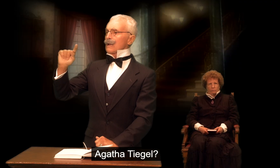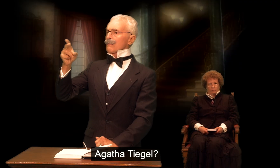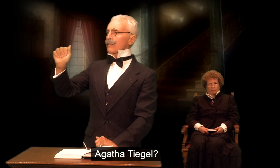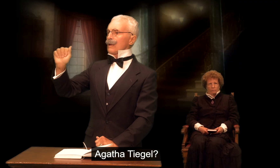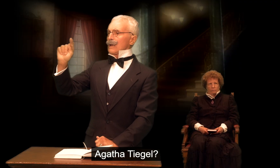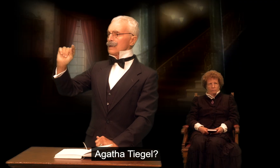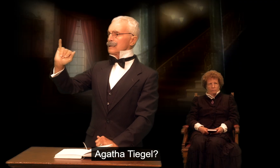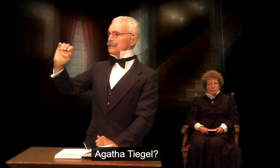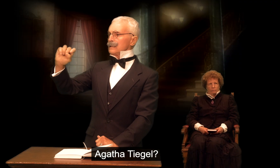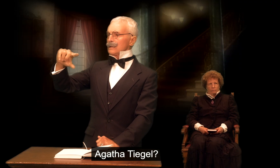Agatha Tiegel?